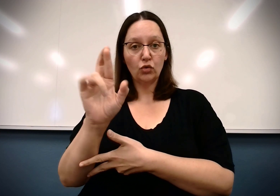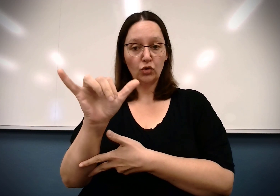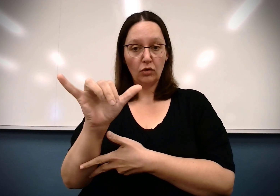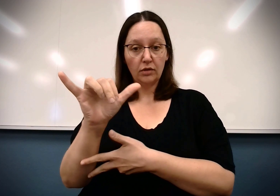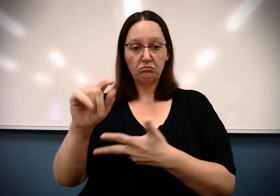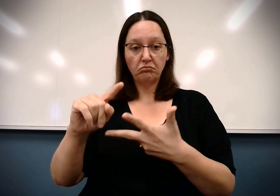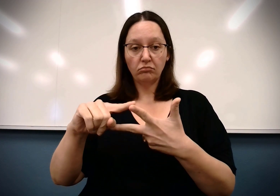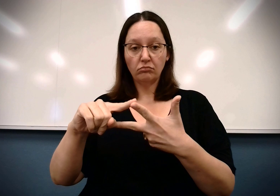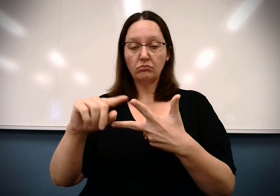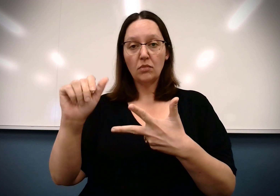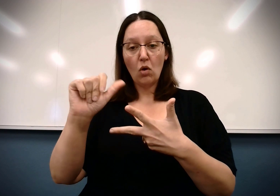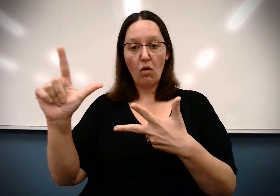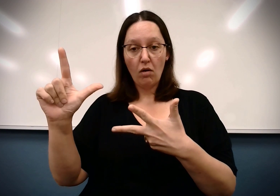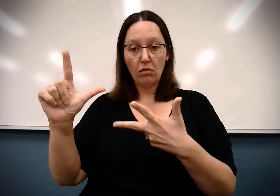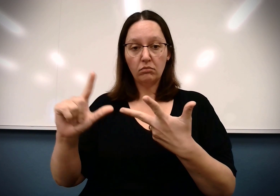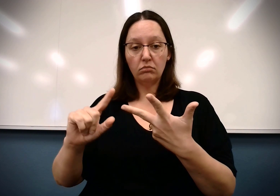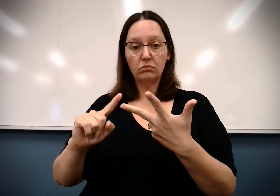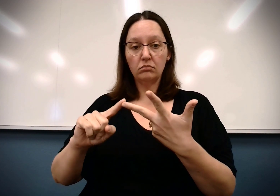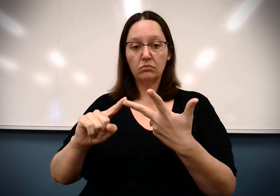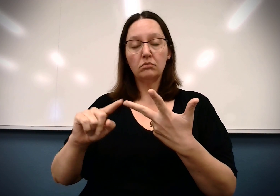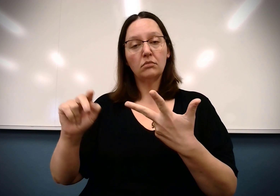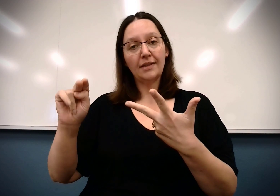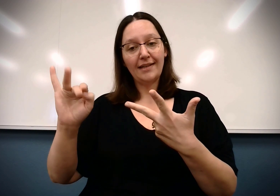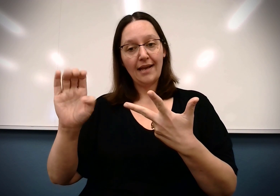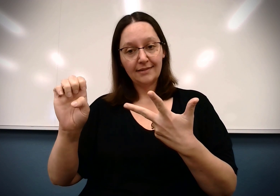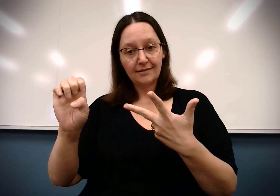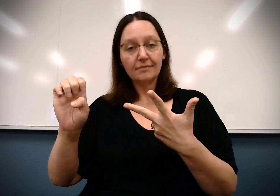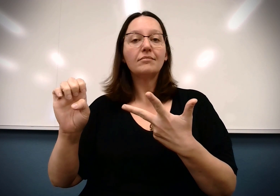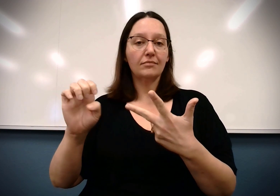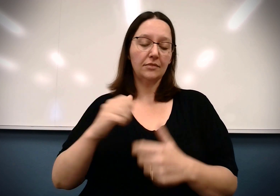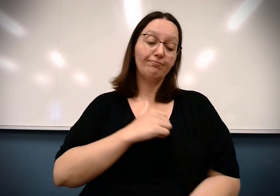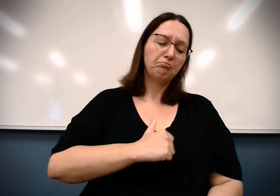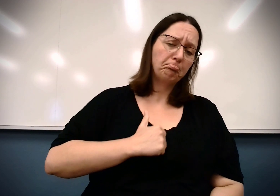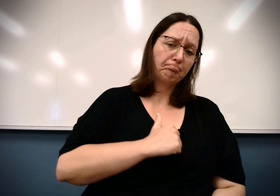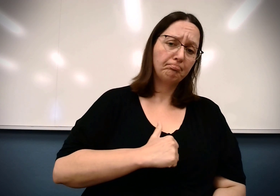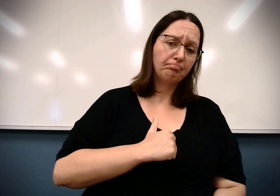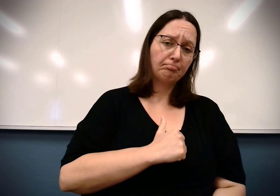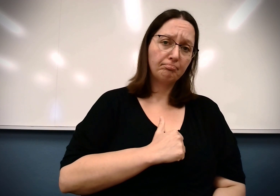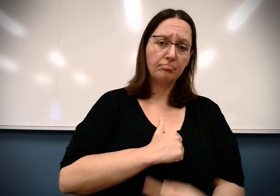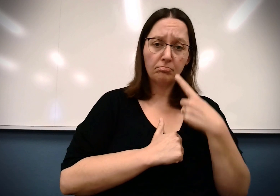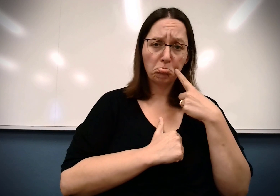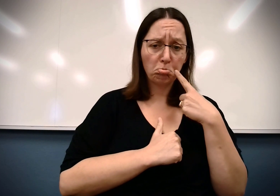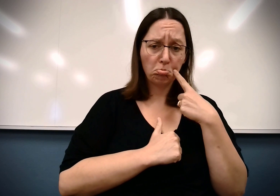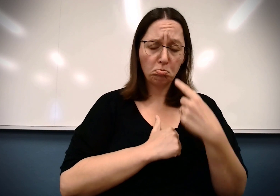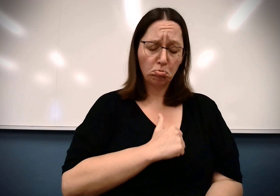sorry, all, nice, clean, pure, holy. Sorry, don't forget your